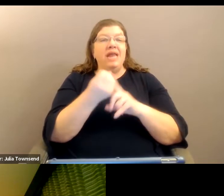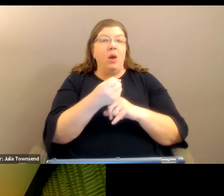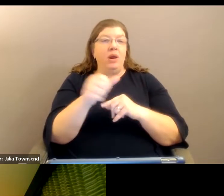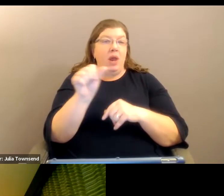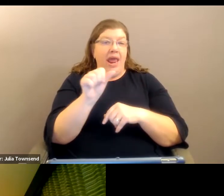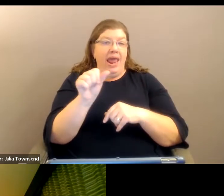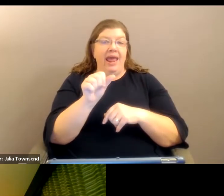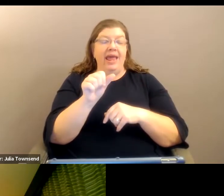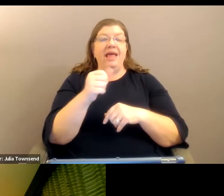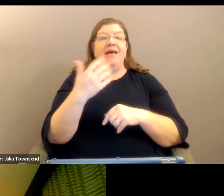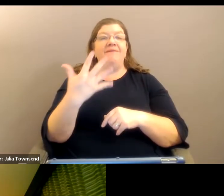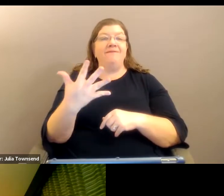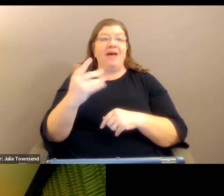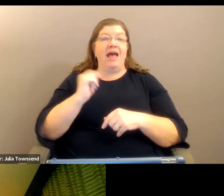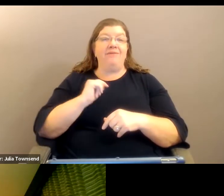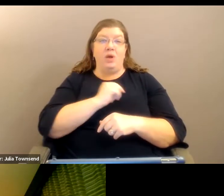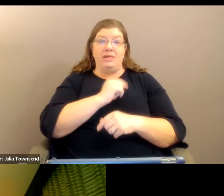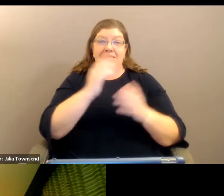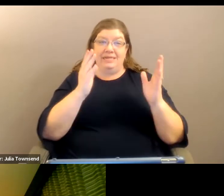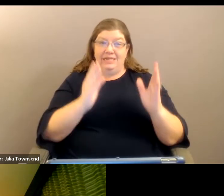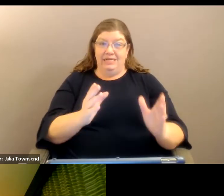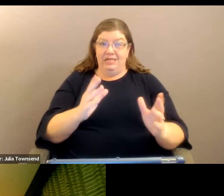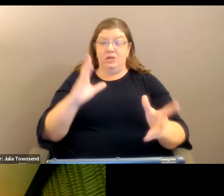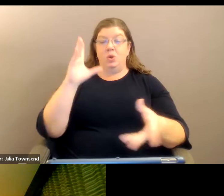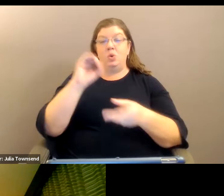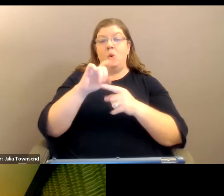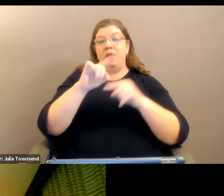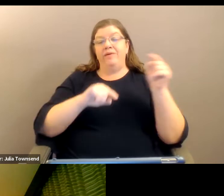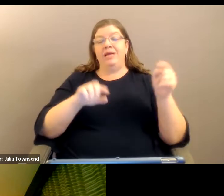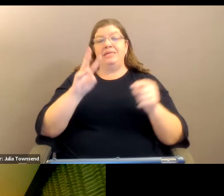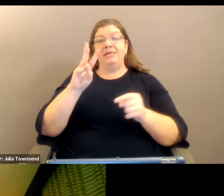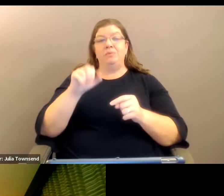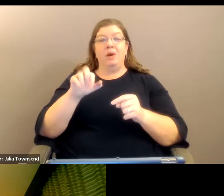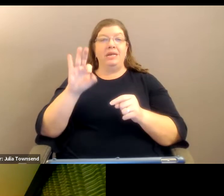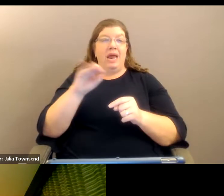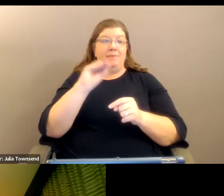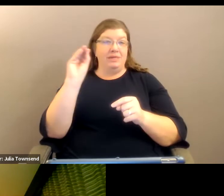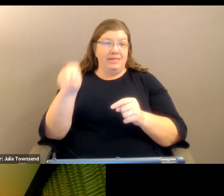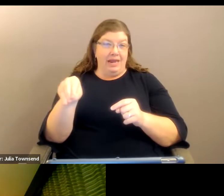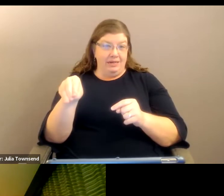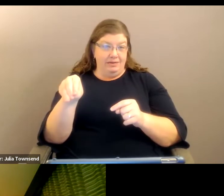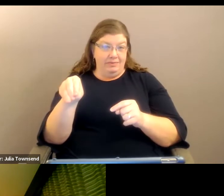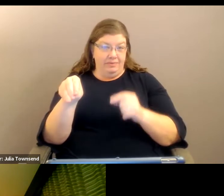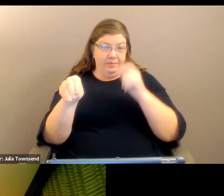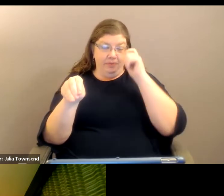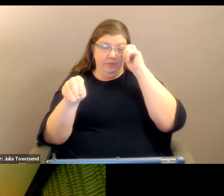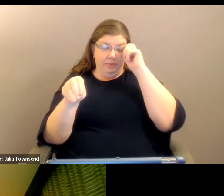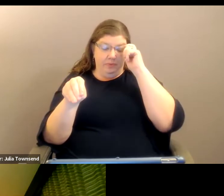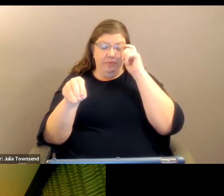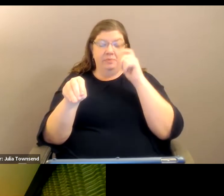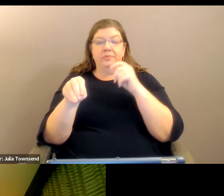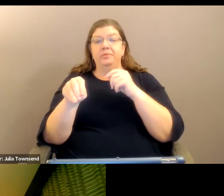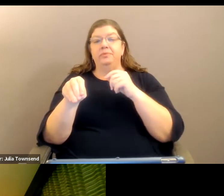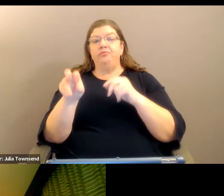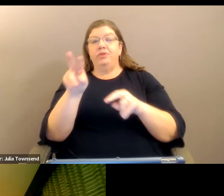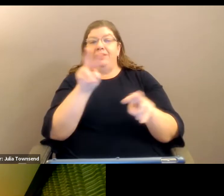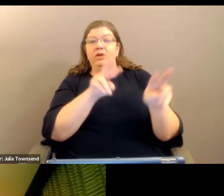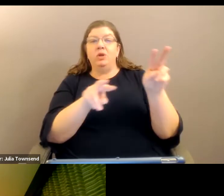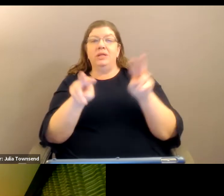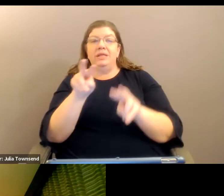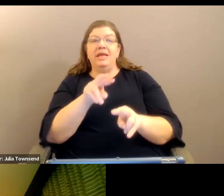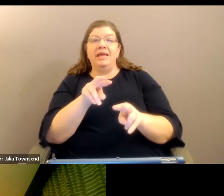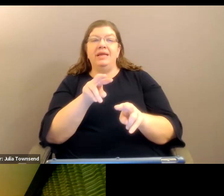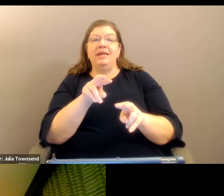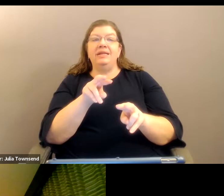5 trustee scenario with a total variance of 6.9%. And if you look at the